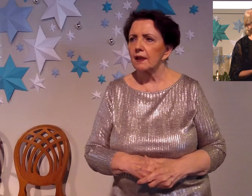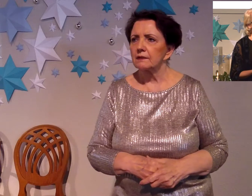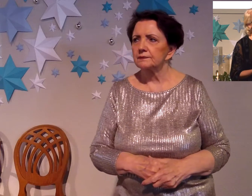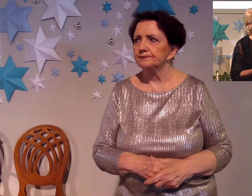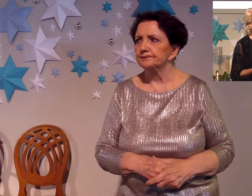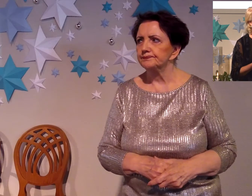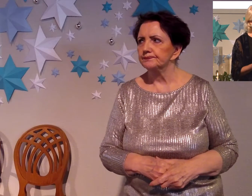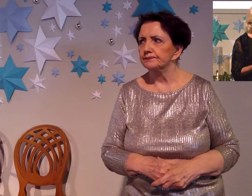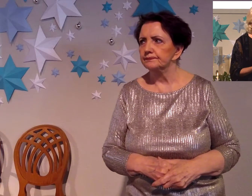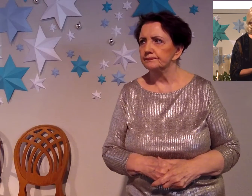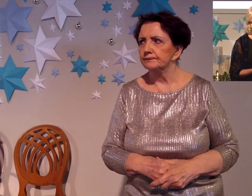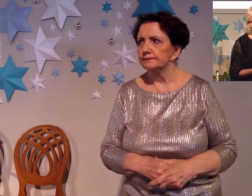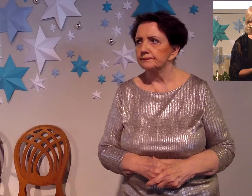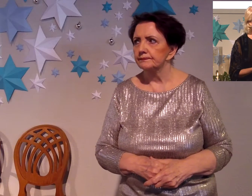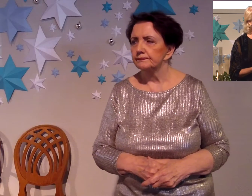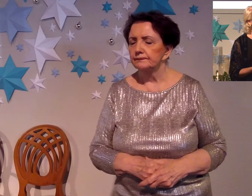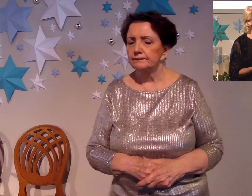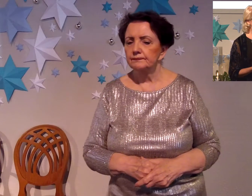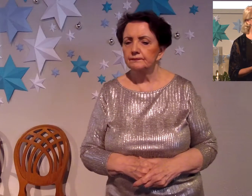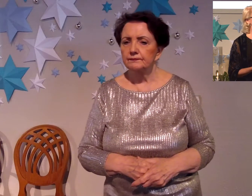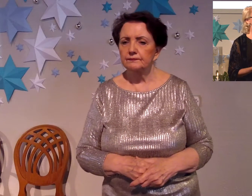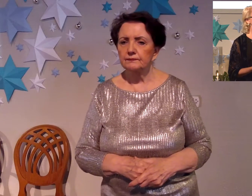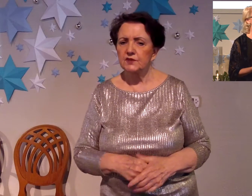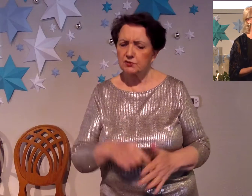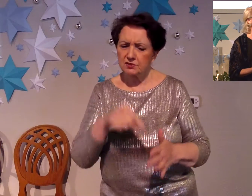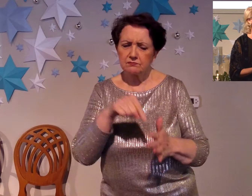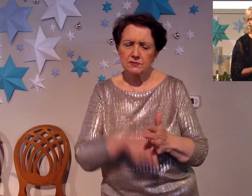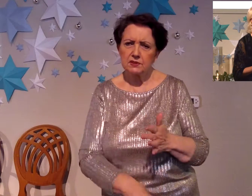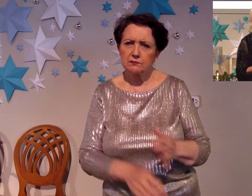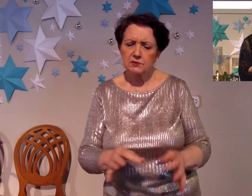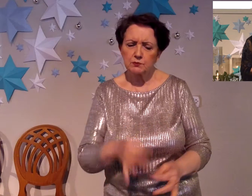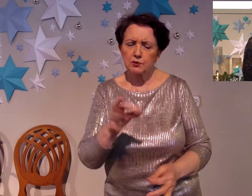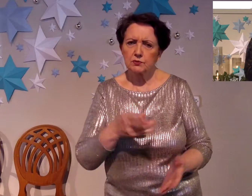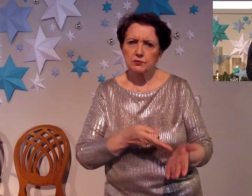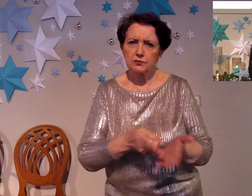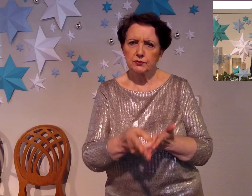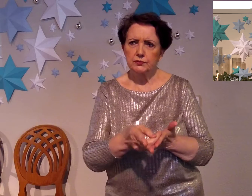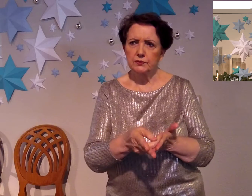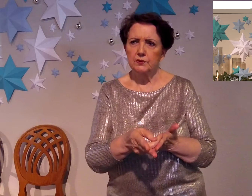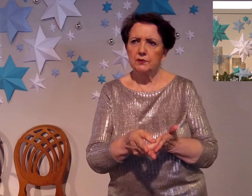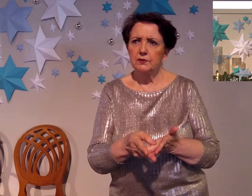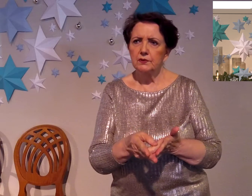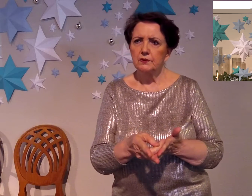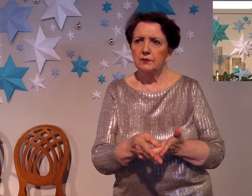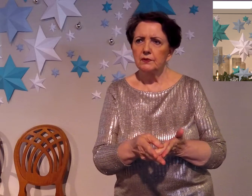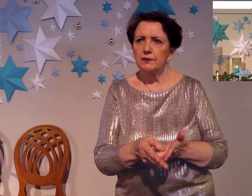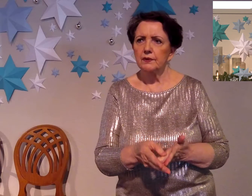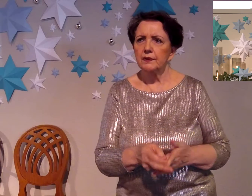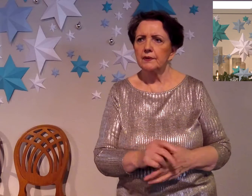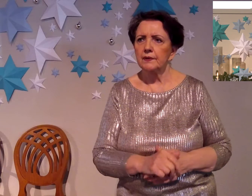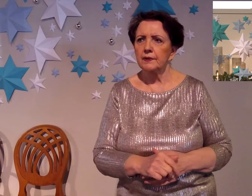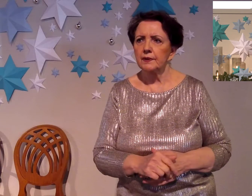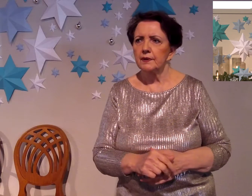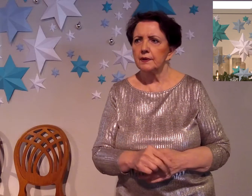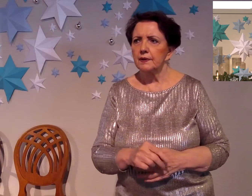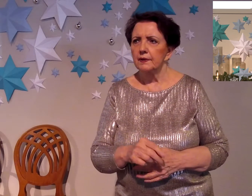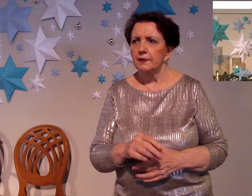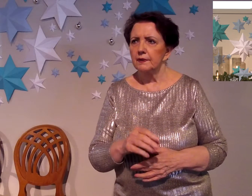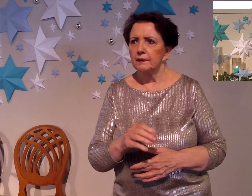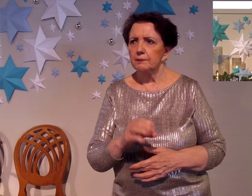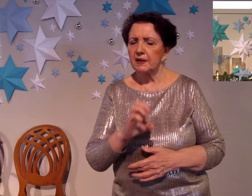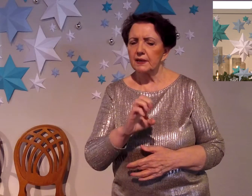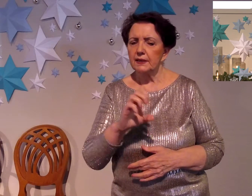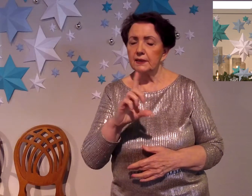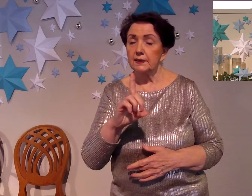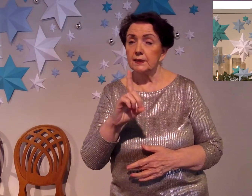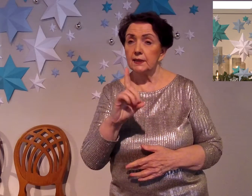deep spiritual truth to that, right? If Mary Baker Eddy says we stand guard